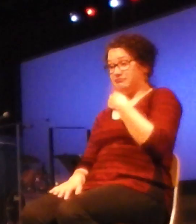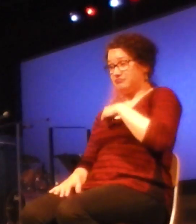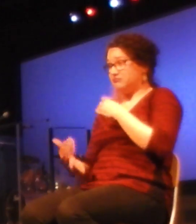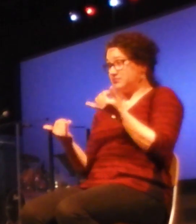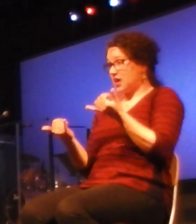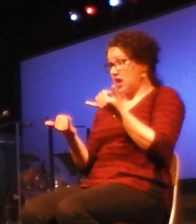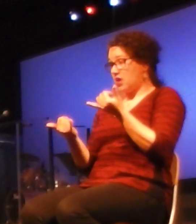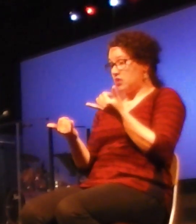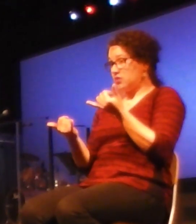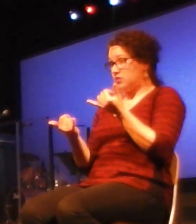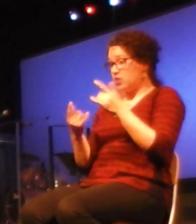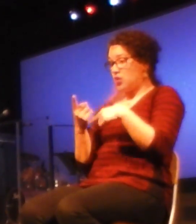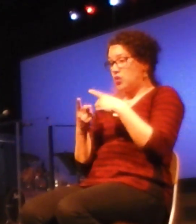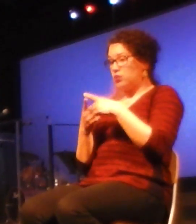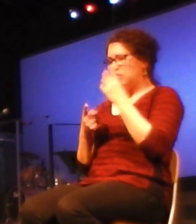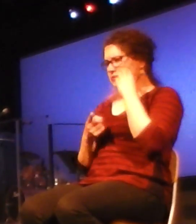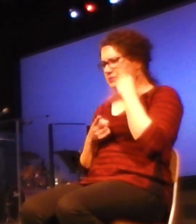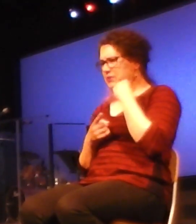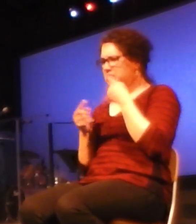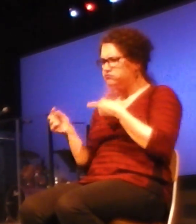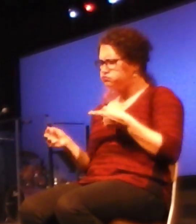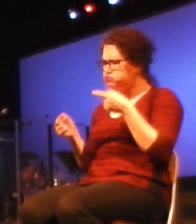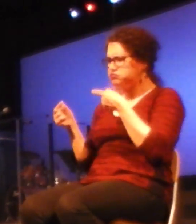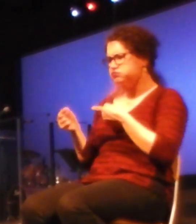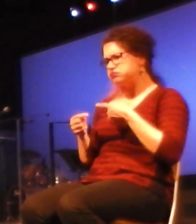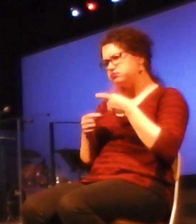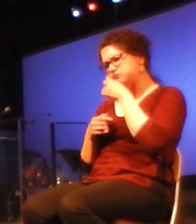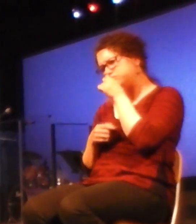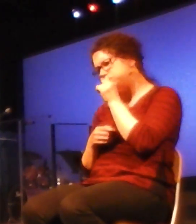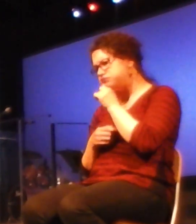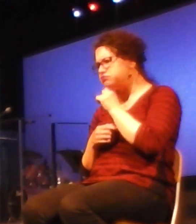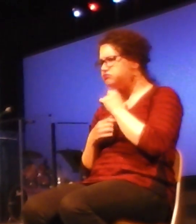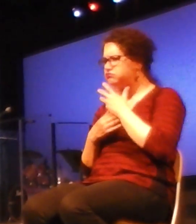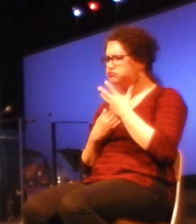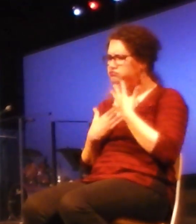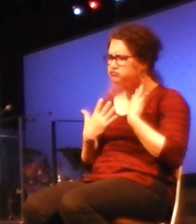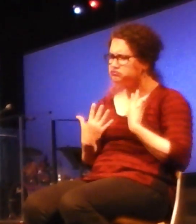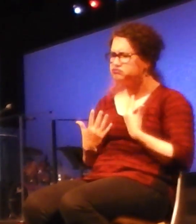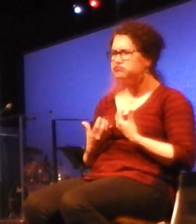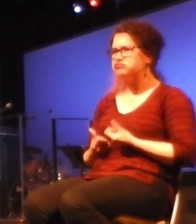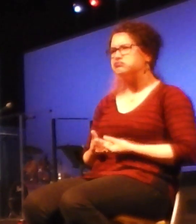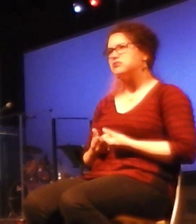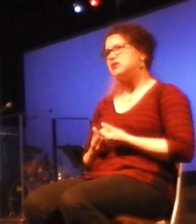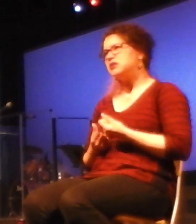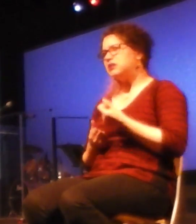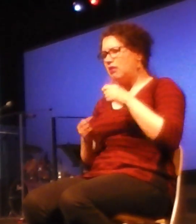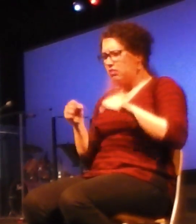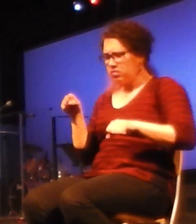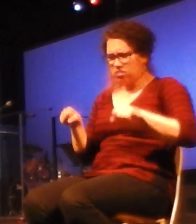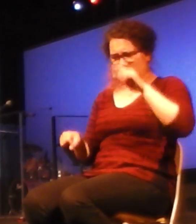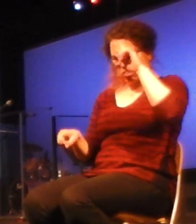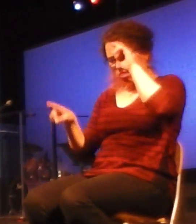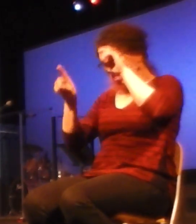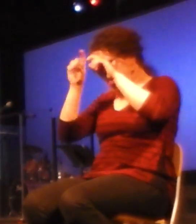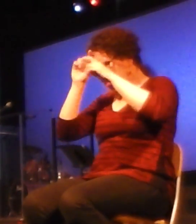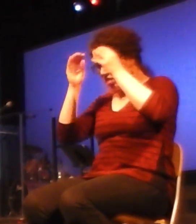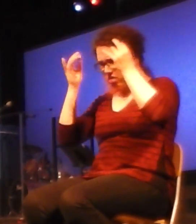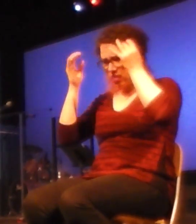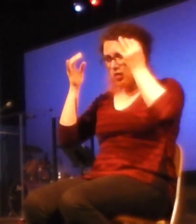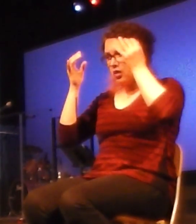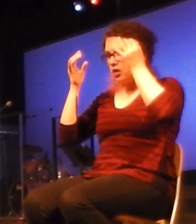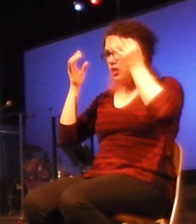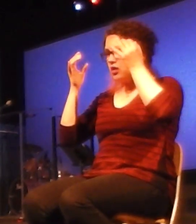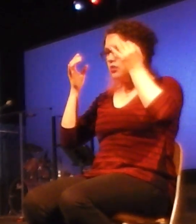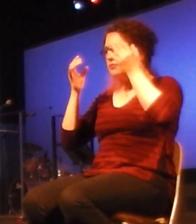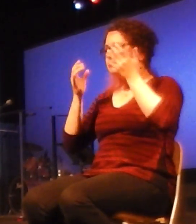going through exile, for us going through times of pain and suffering and despair and grief, longing, questions, all of that, what are you going to allow to